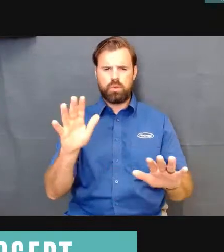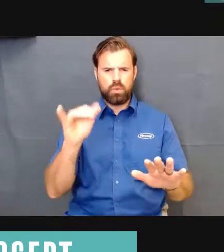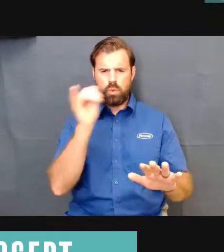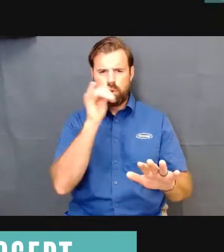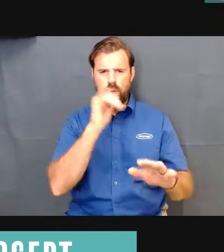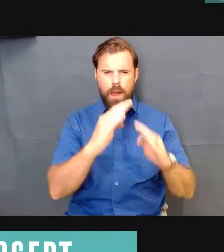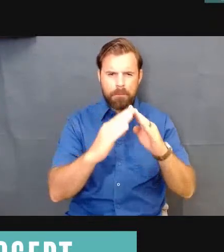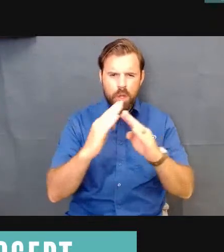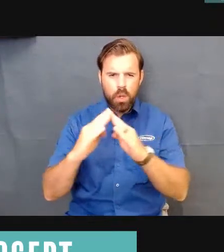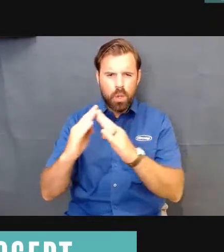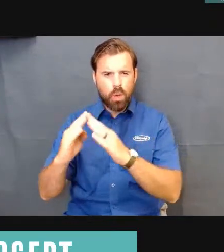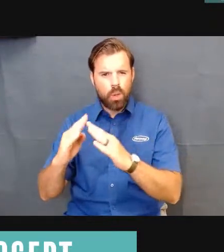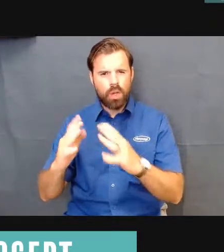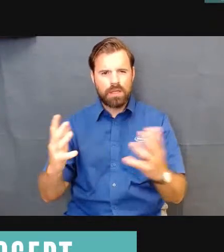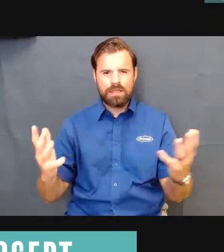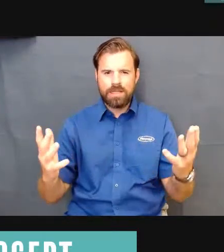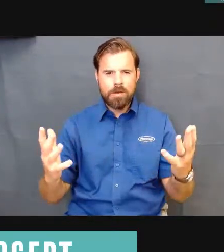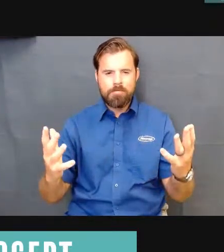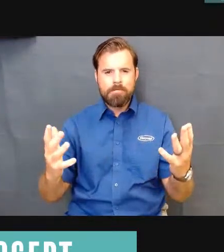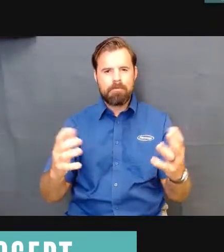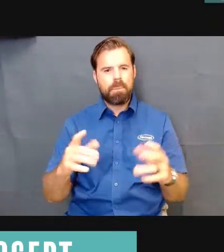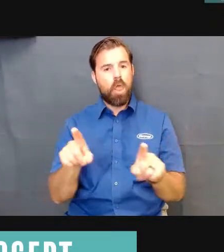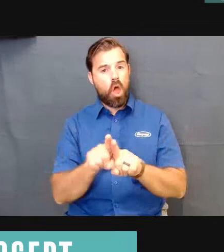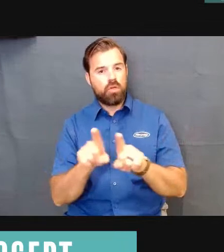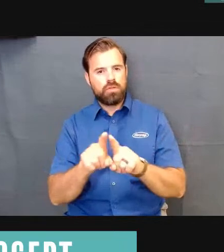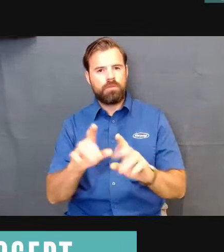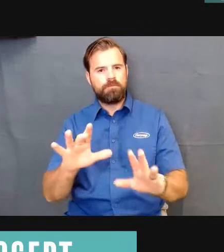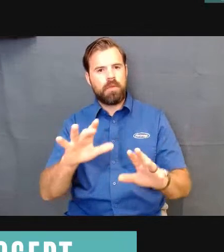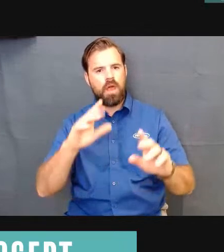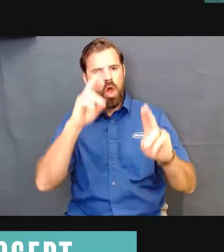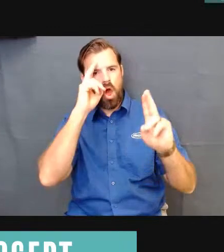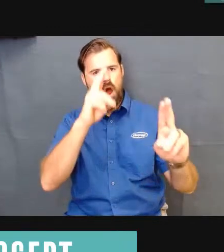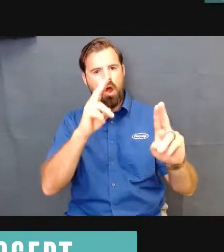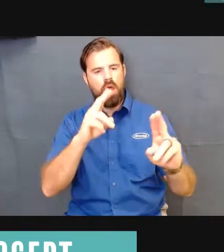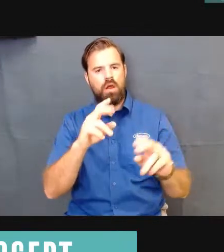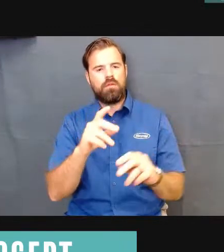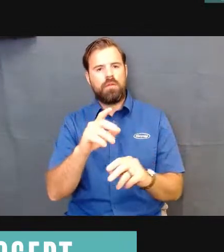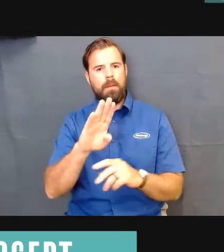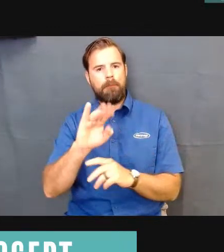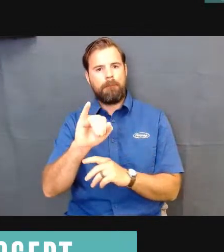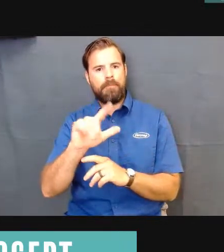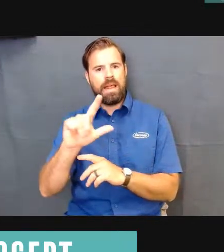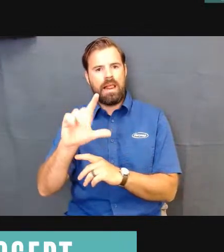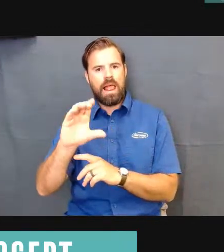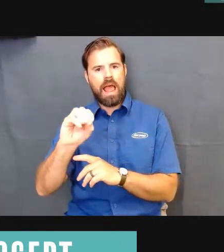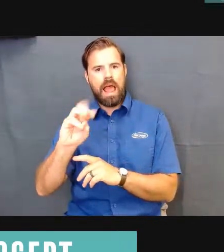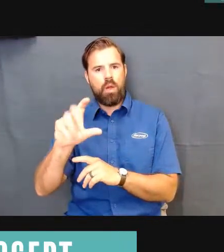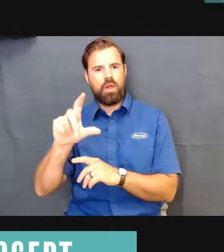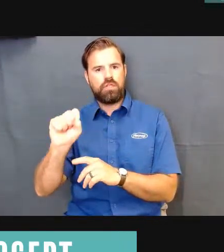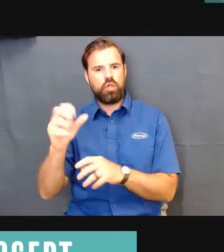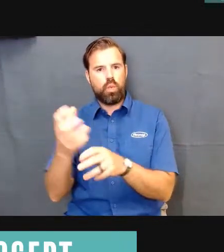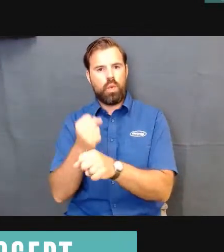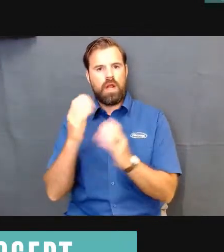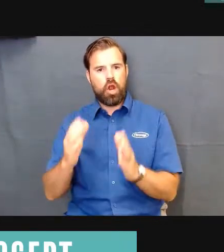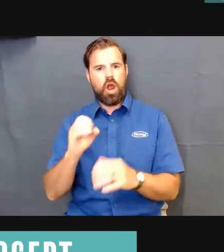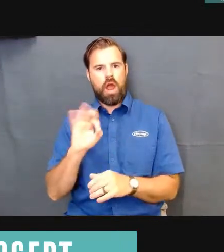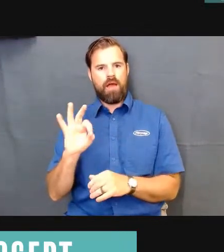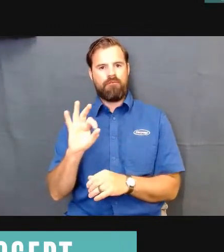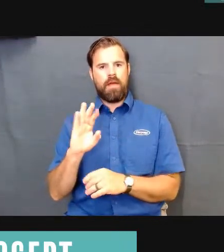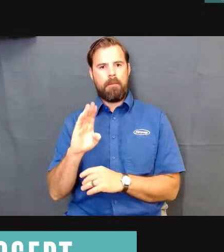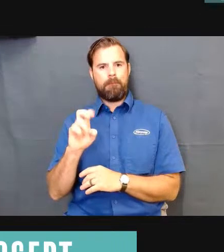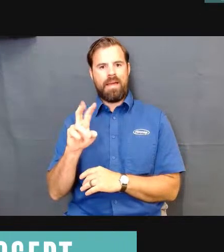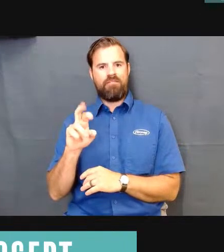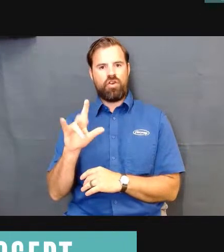Community. See, this is what happens when you're live. As well as honoring Orange County Supervisor of Elections, Bill Cowles, with this year's Beverly Chapman